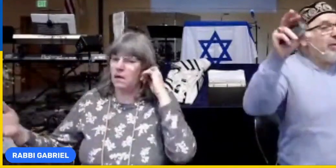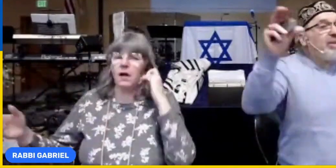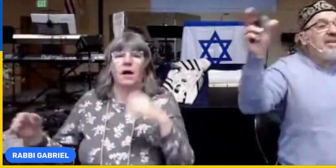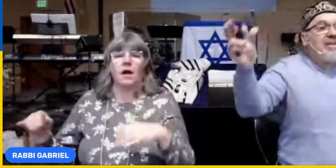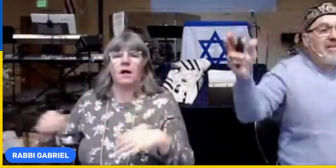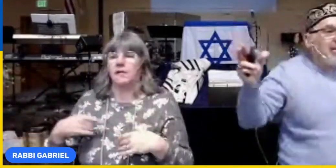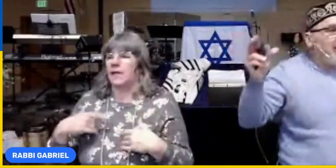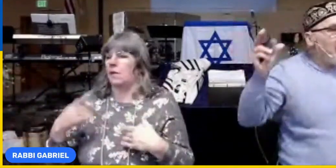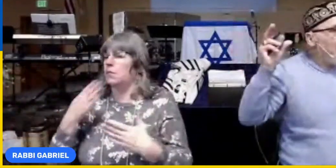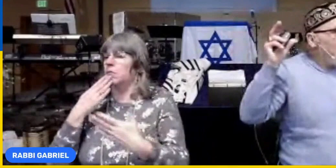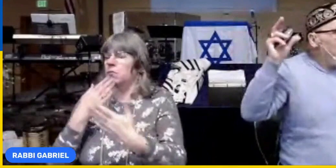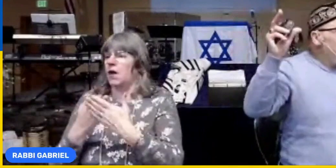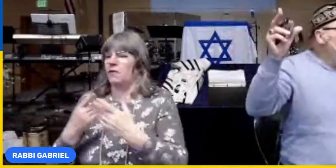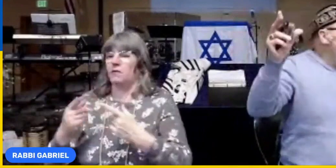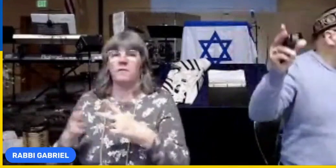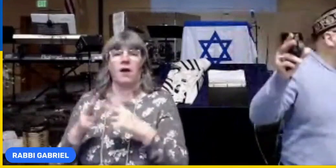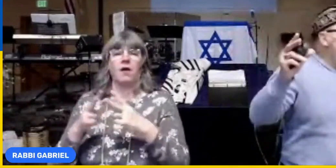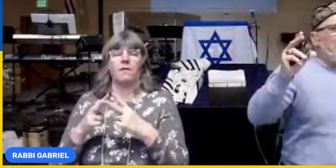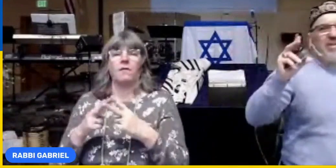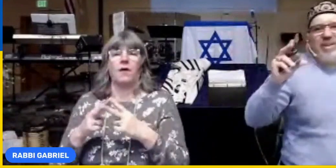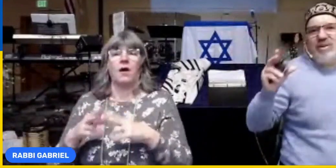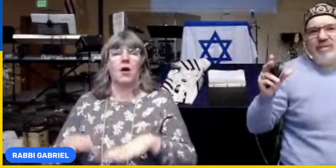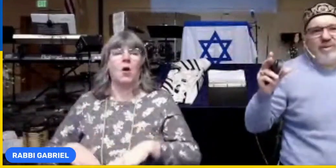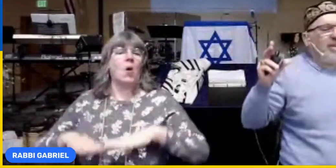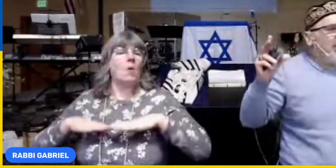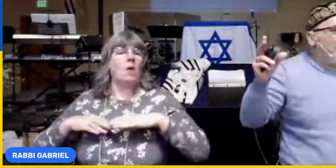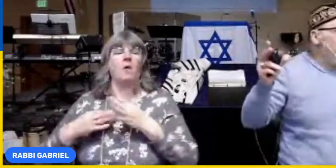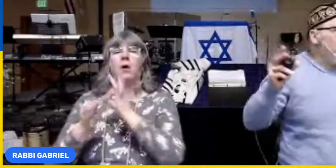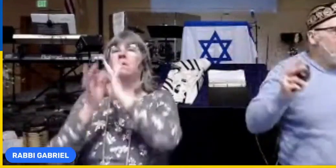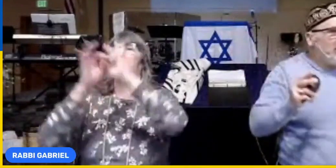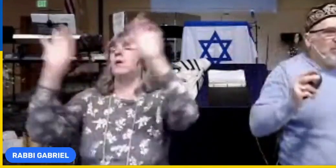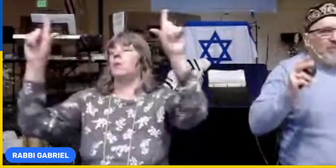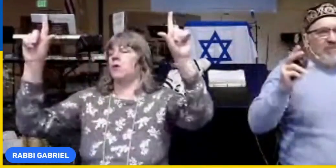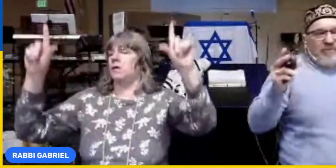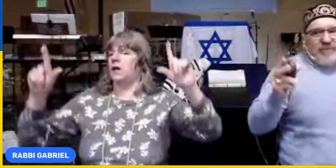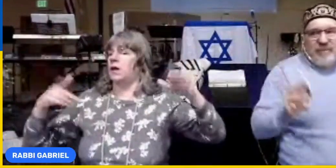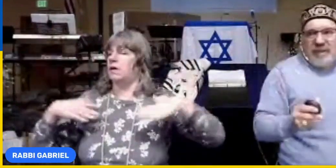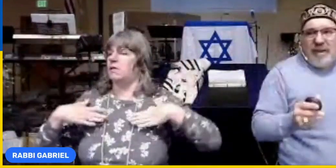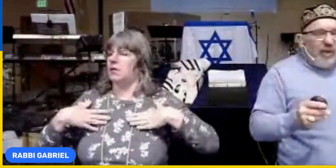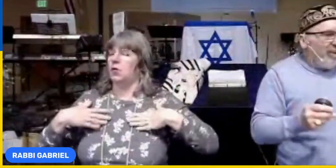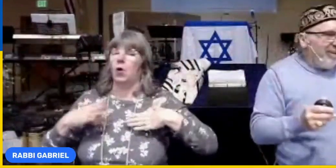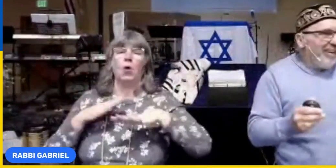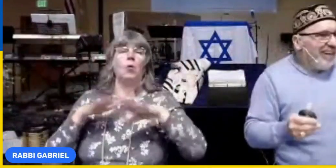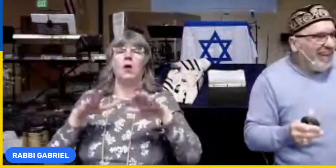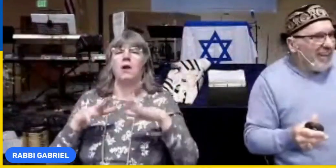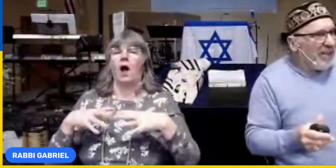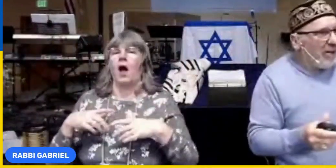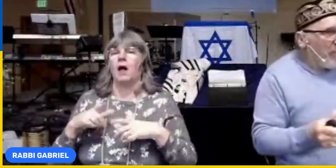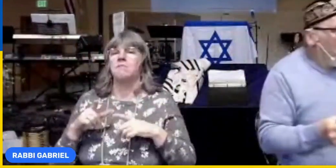their own liberties. You know, we don't go after this.